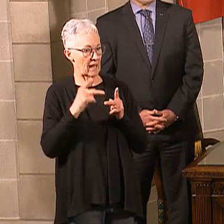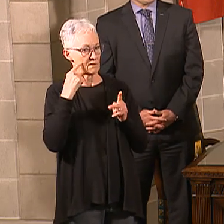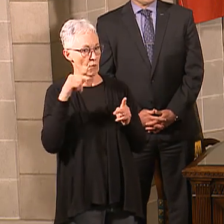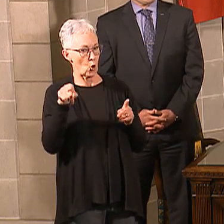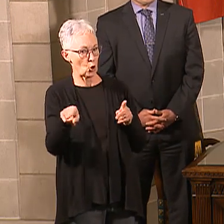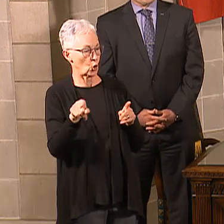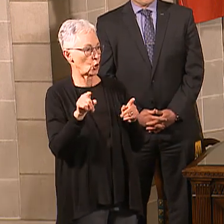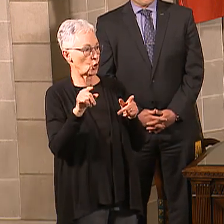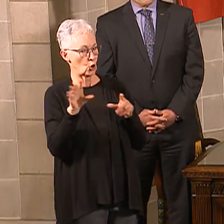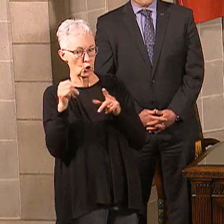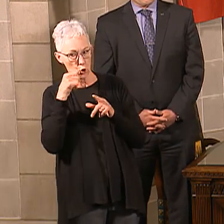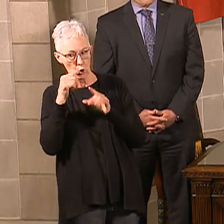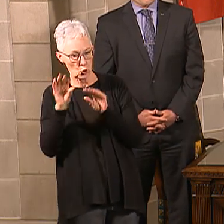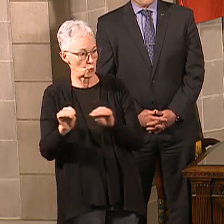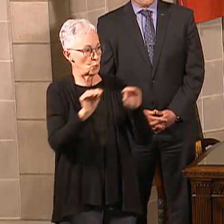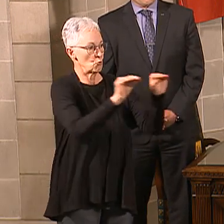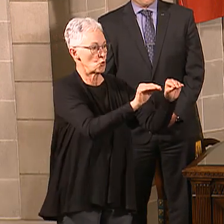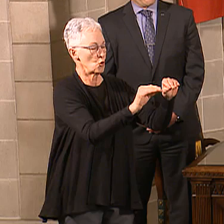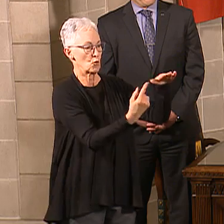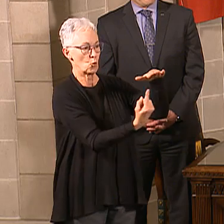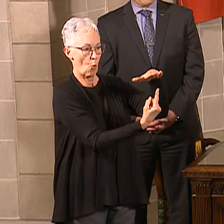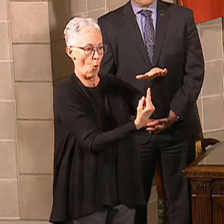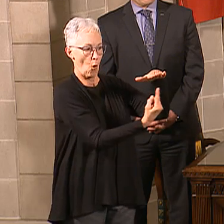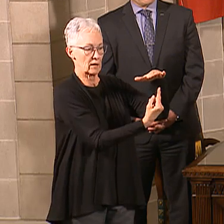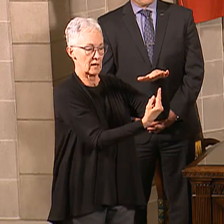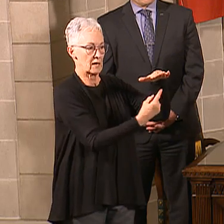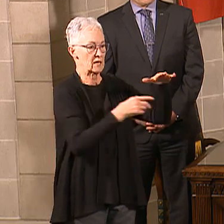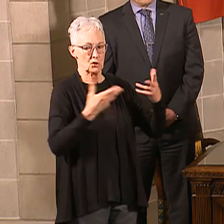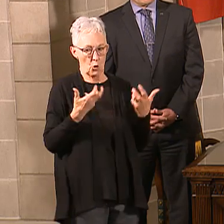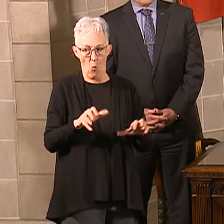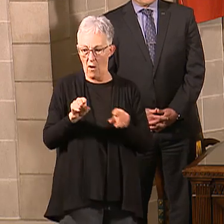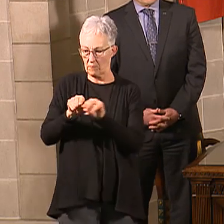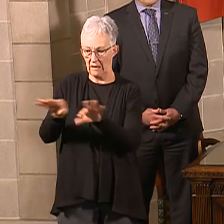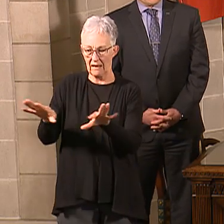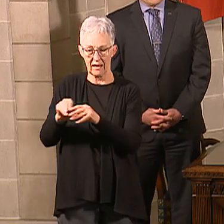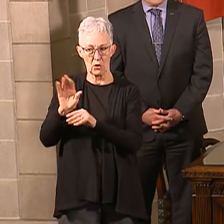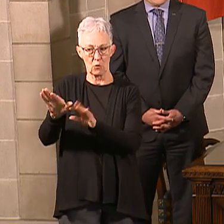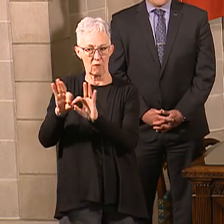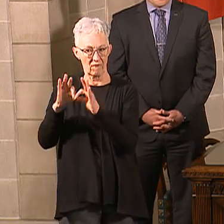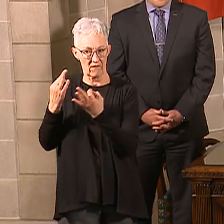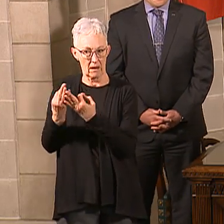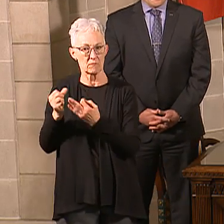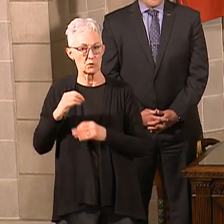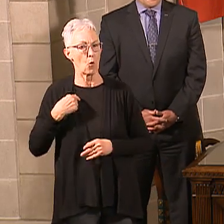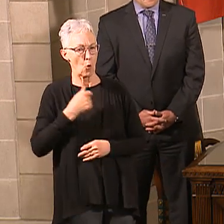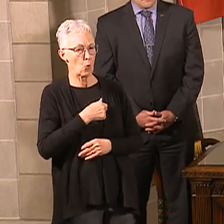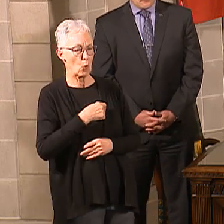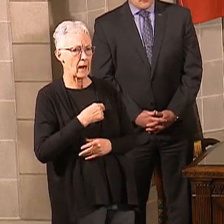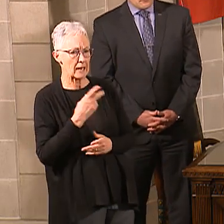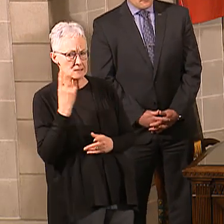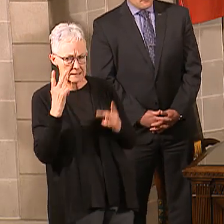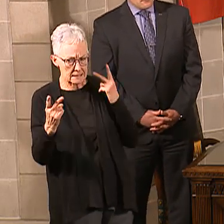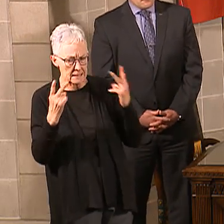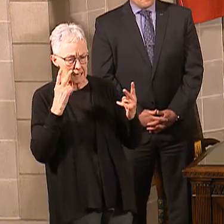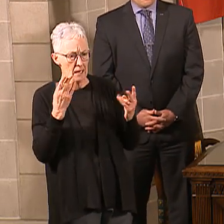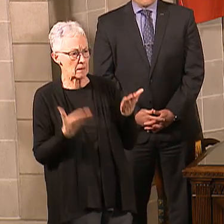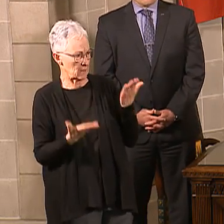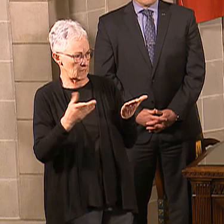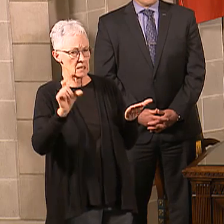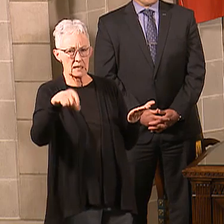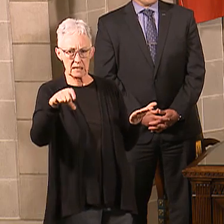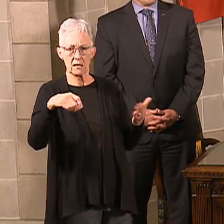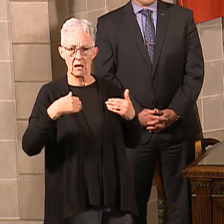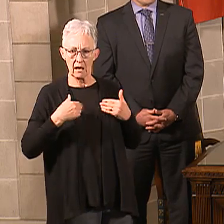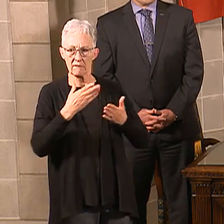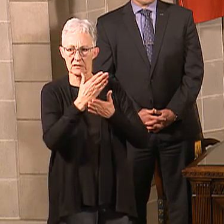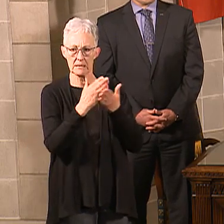We expect there's going to be other cases like that, and so as part of our overall plan for responding to the coronavirus, we are looking at quarantine